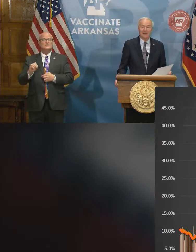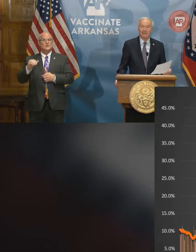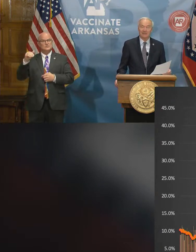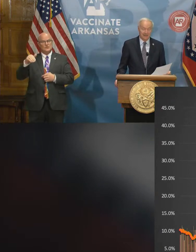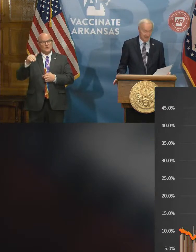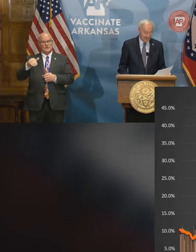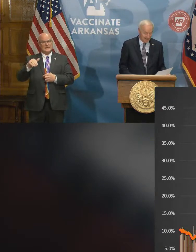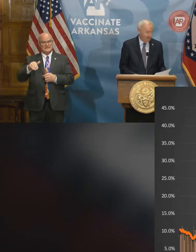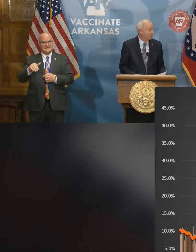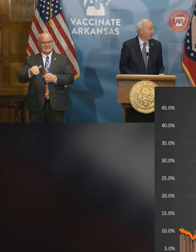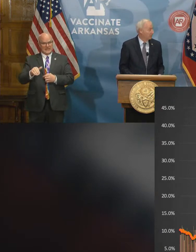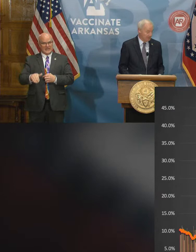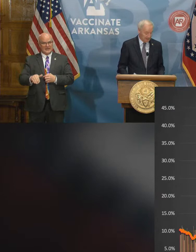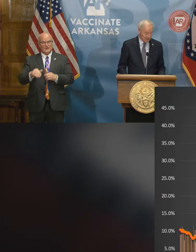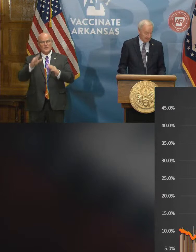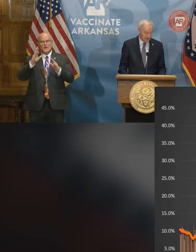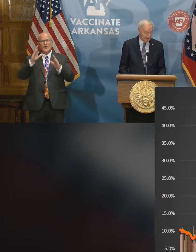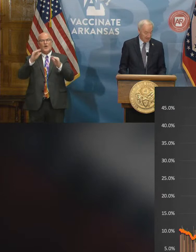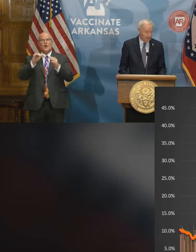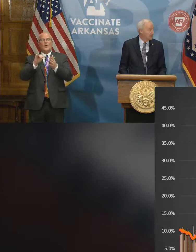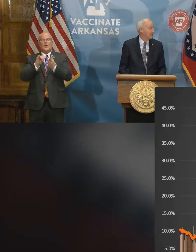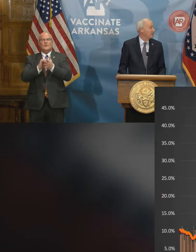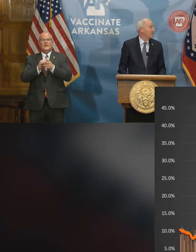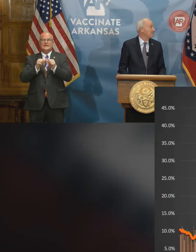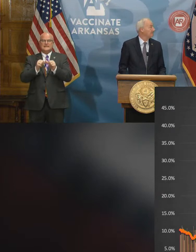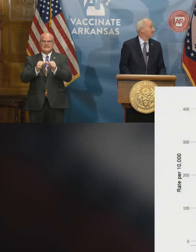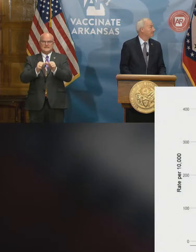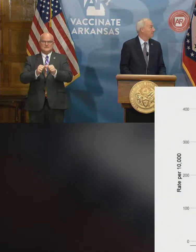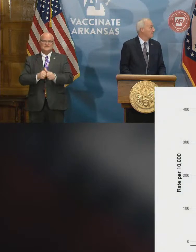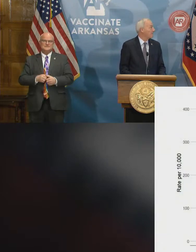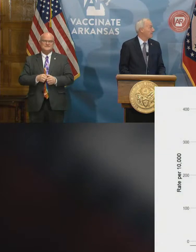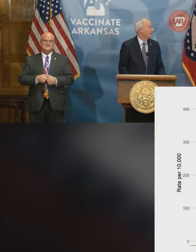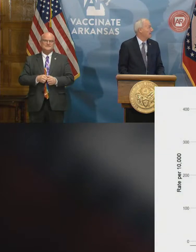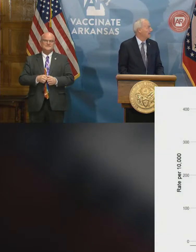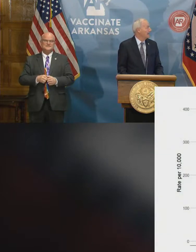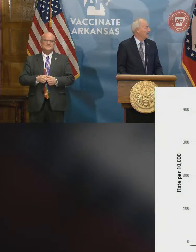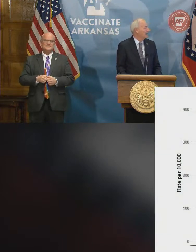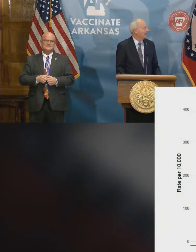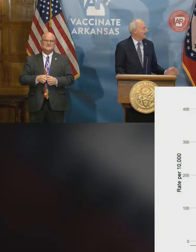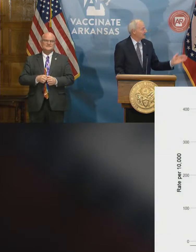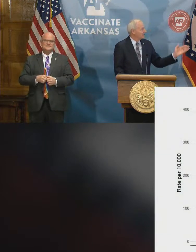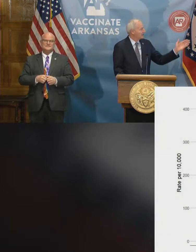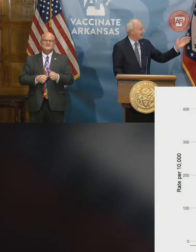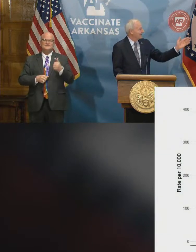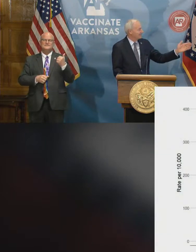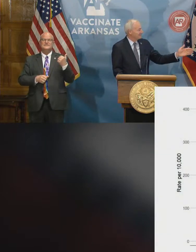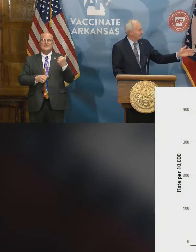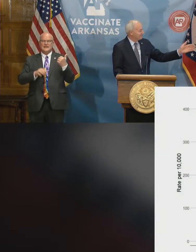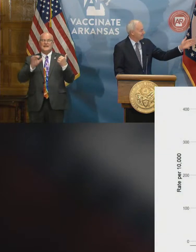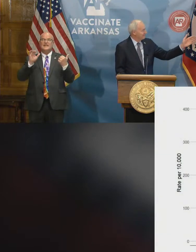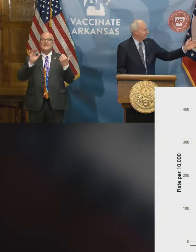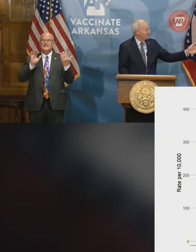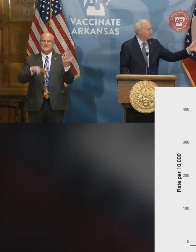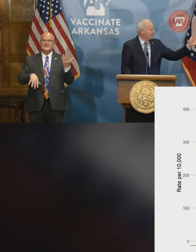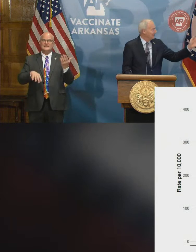going down, and we hope that that continues. And this was that